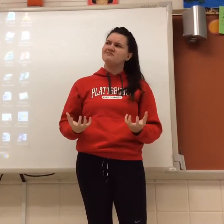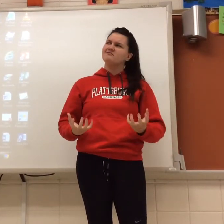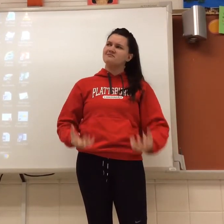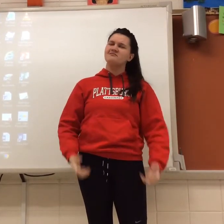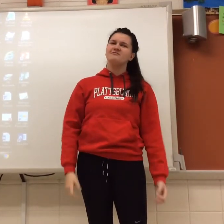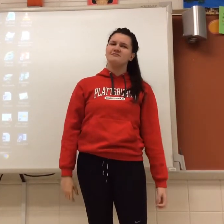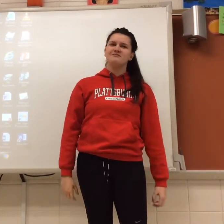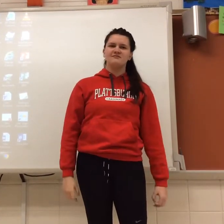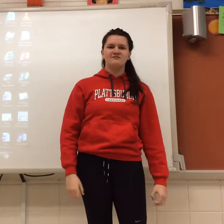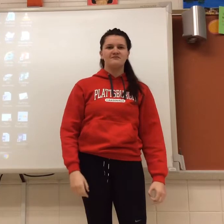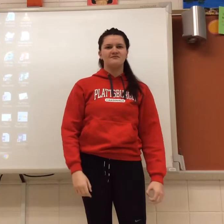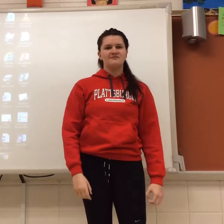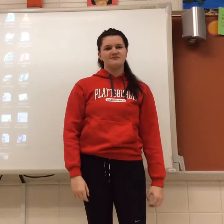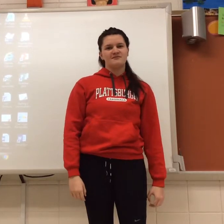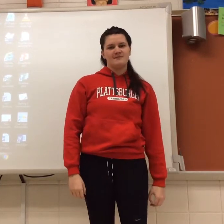mountain.